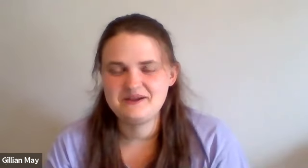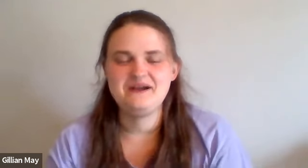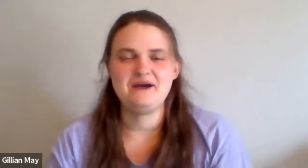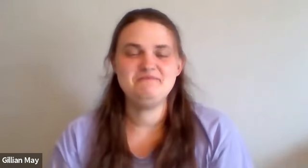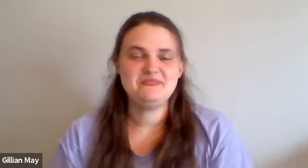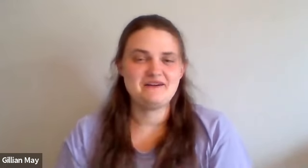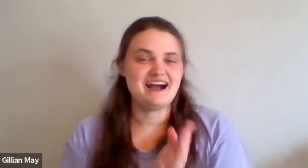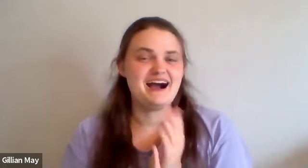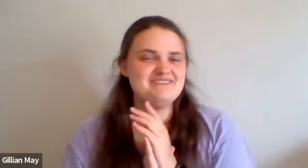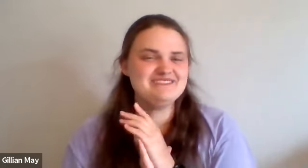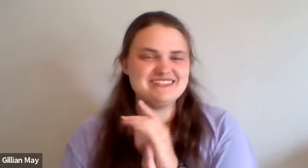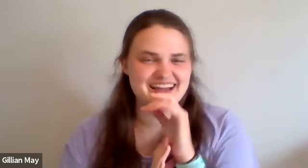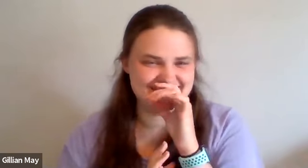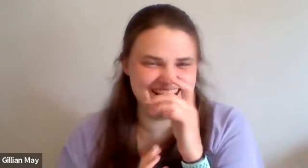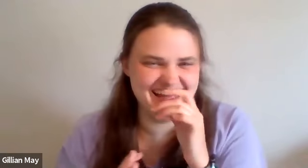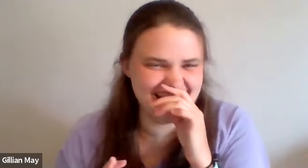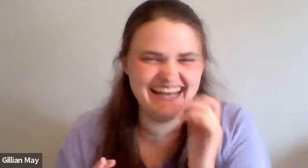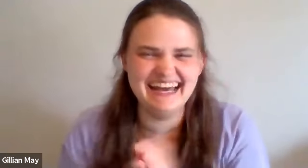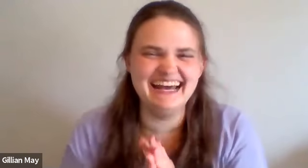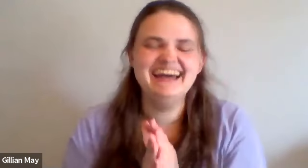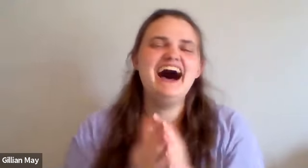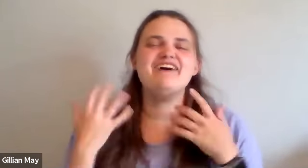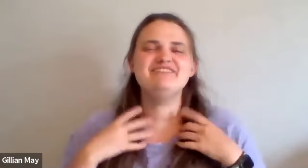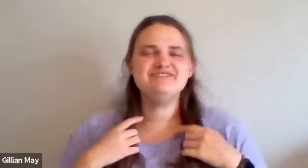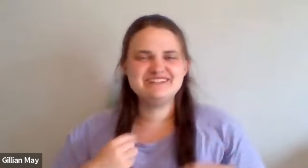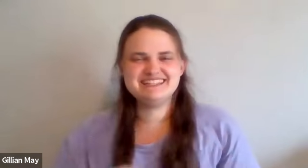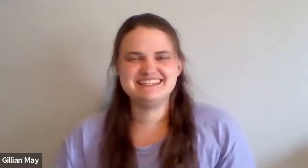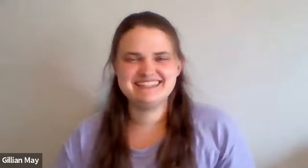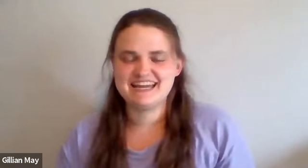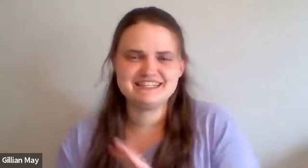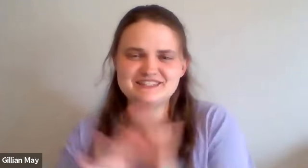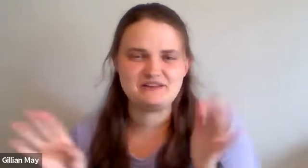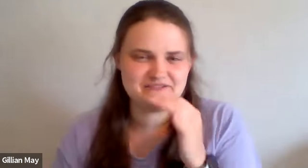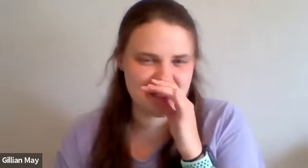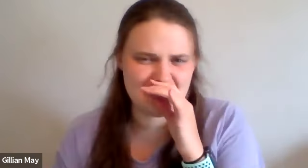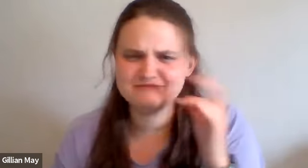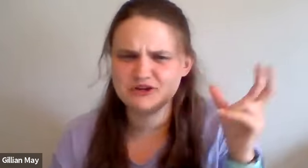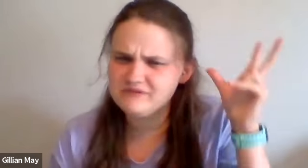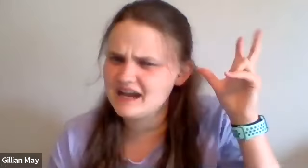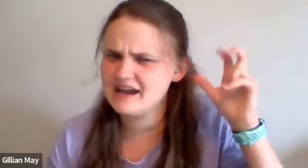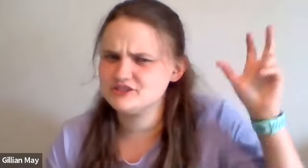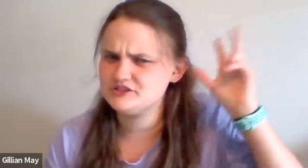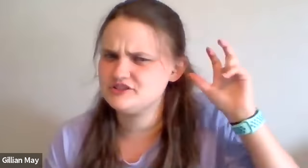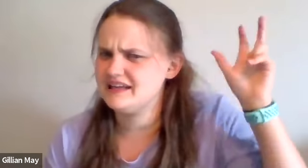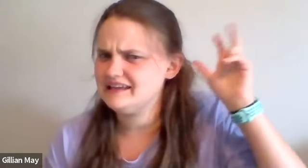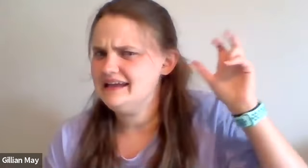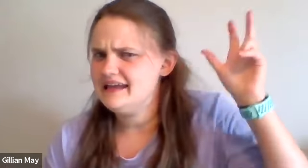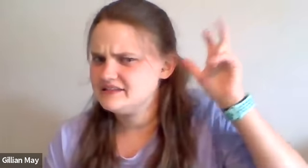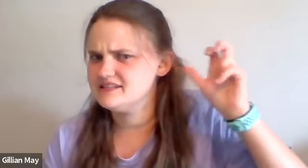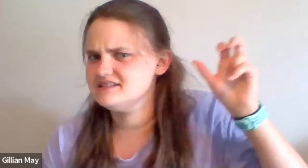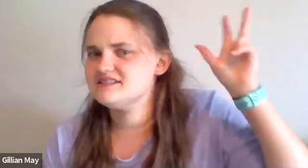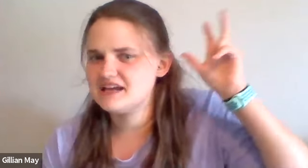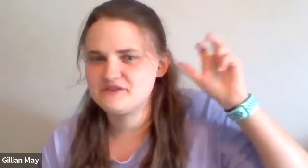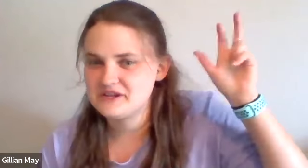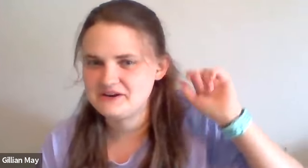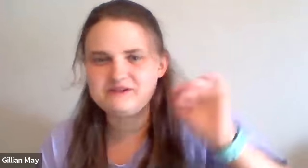Okay. All right. I will sign. I will voice as I say it. It's totally fine. I don't think I ever showed you like, this is the sign for here,